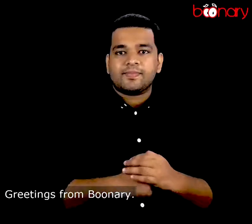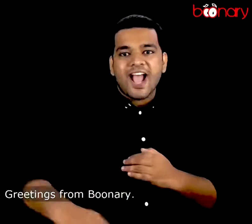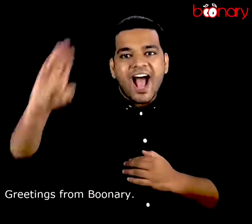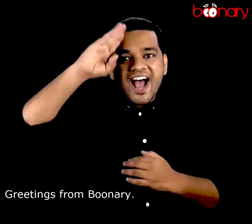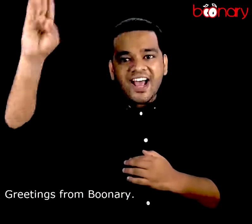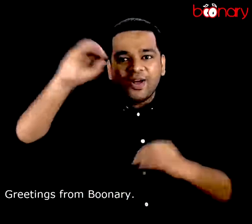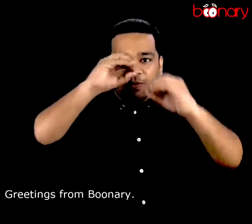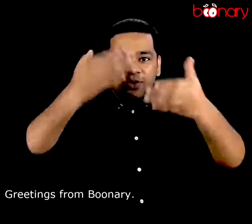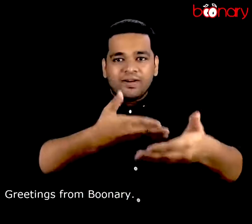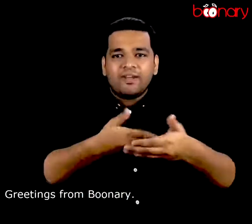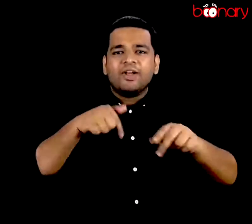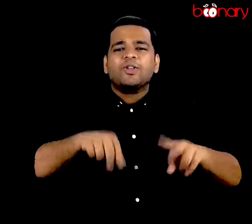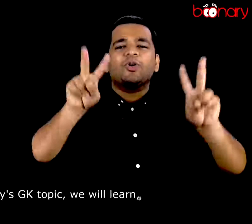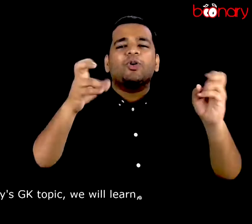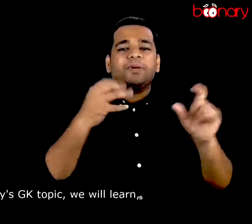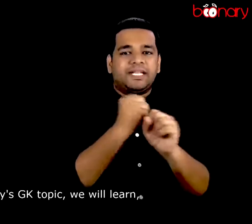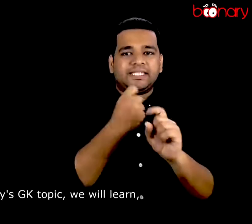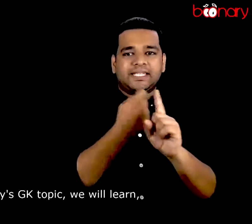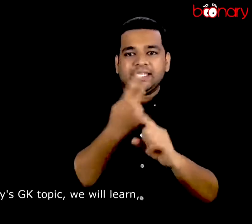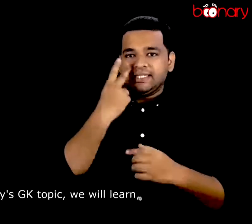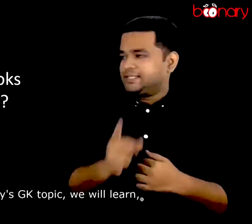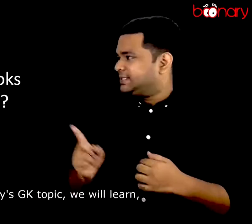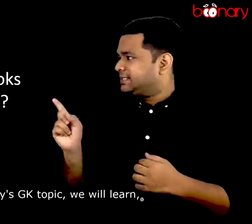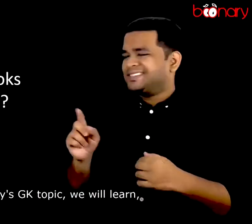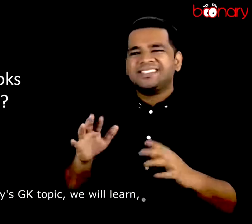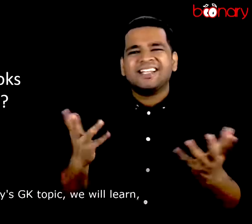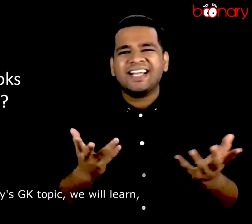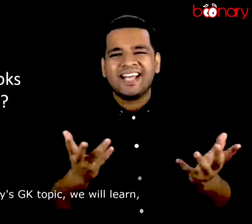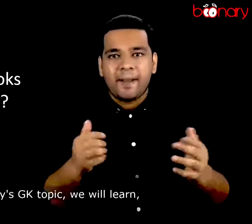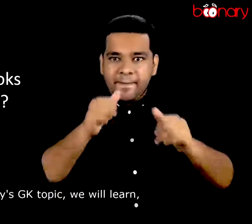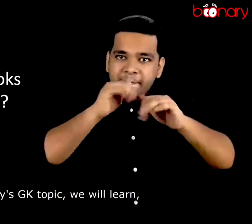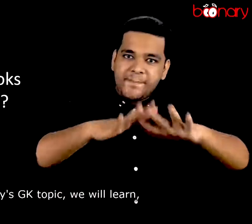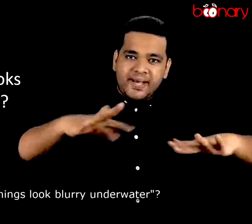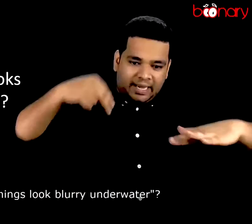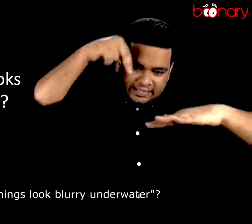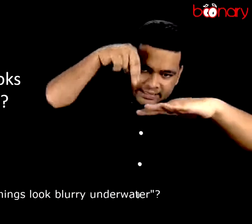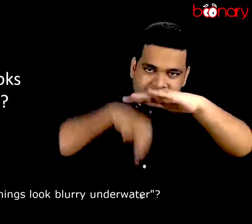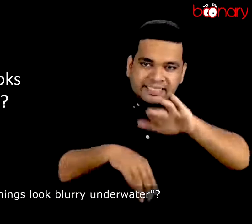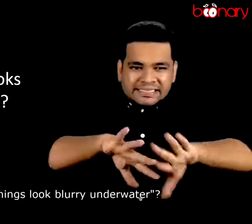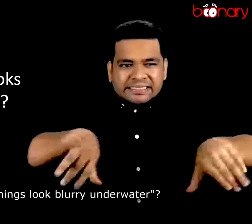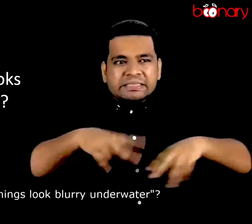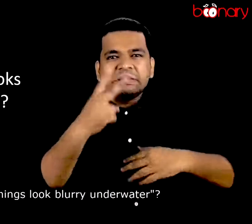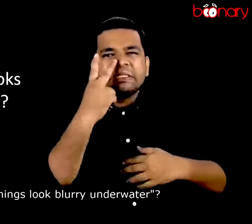Hello, greetings from Booneri. In today's GK topic, we will learn why do things look